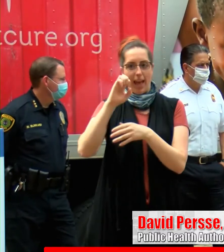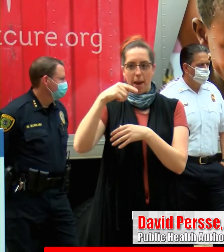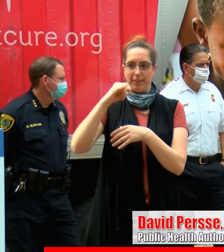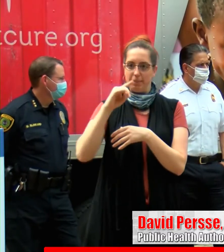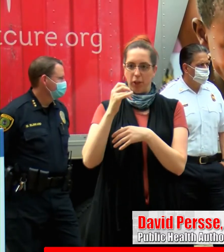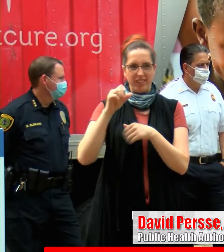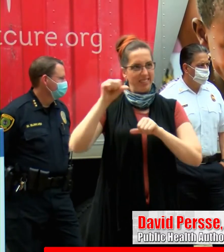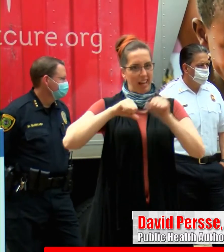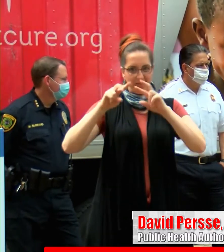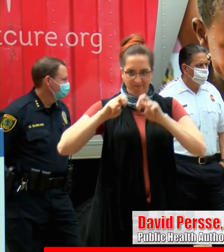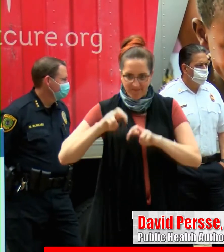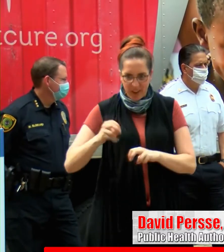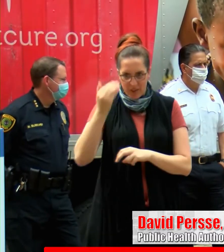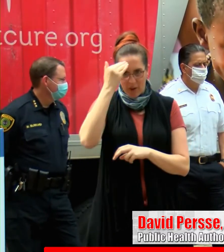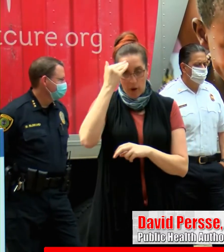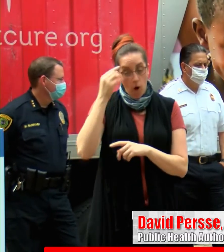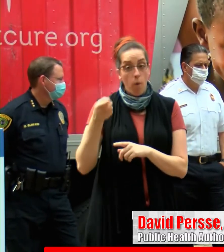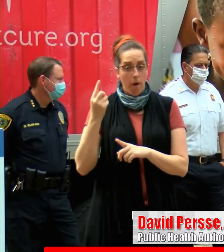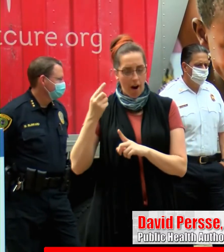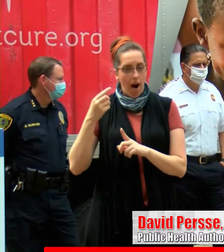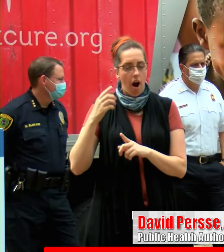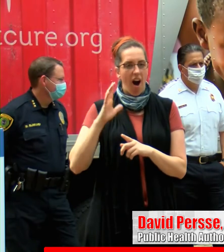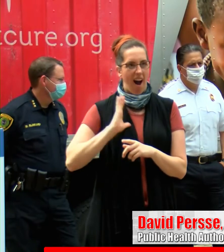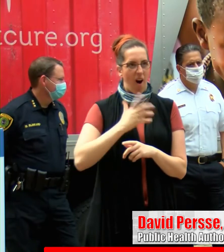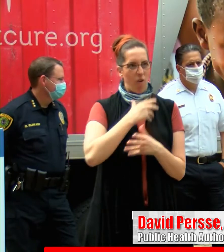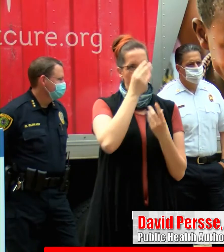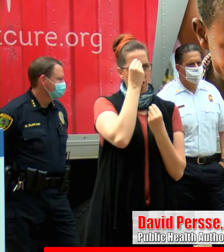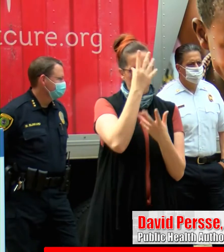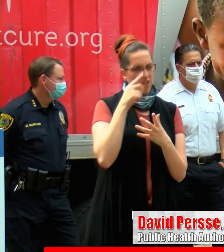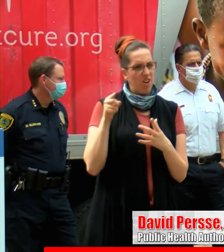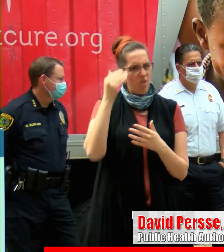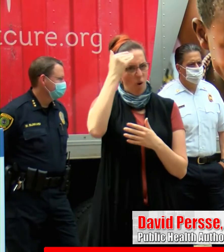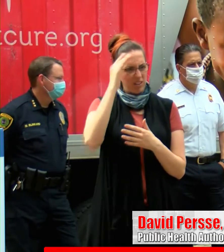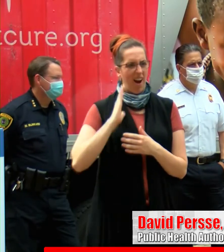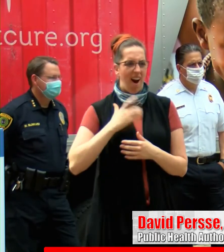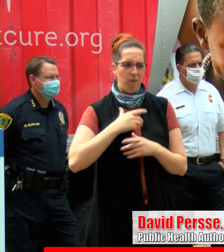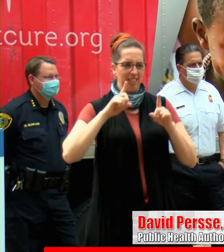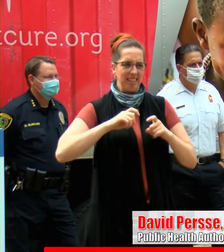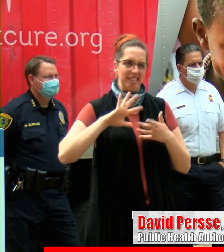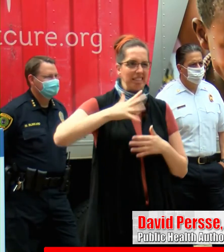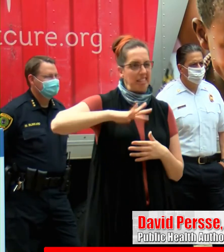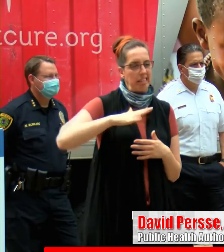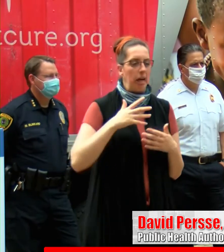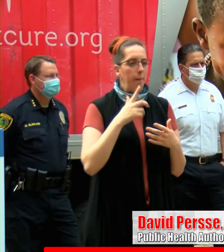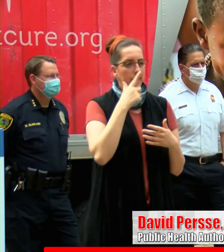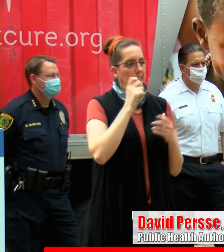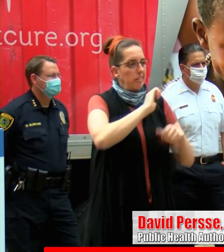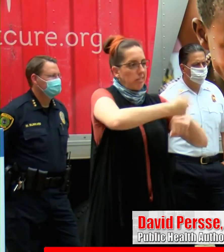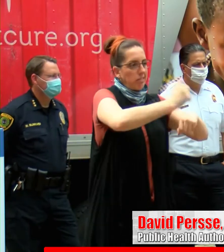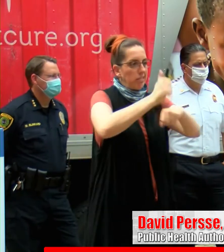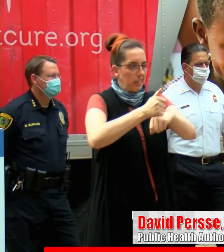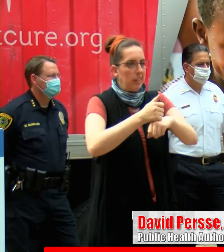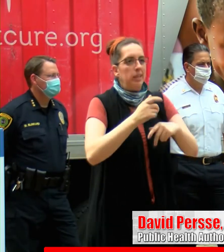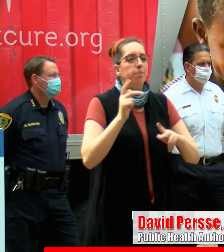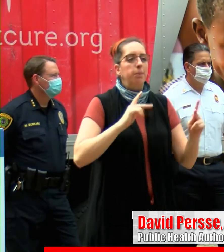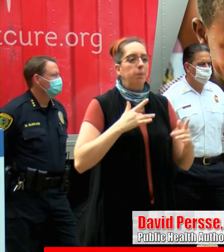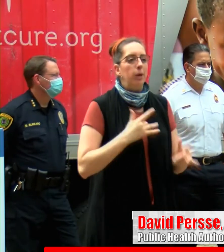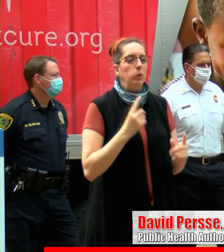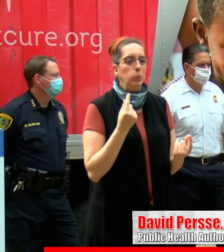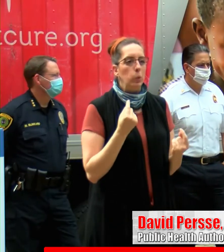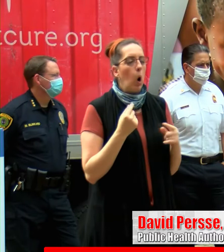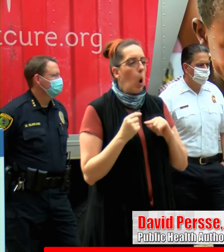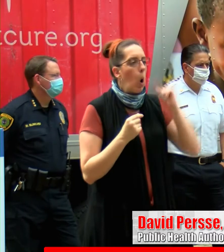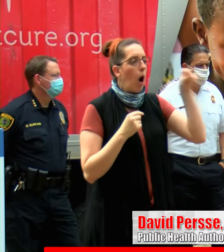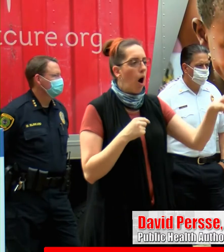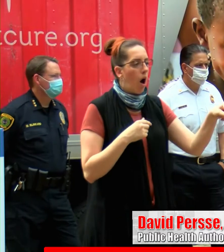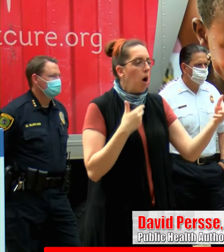points out that one of the things that biases our current information is that where the testing sites have been available, because people tend to go to places to be